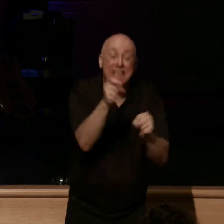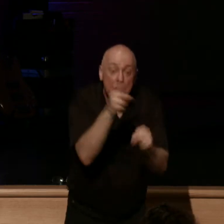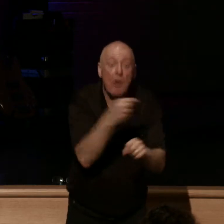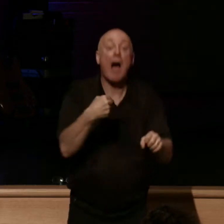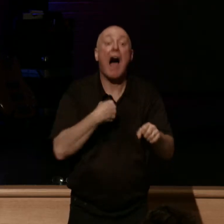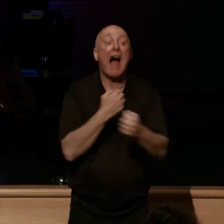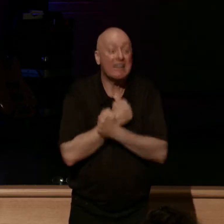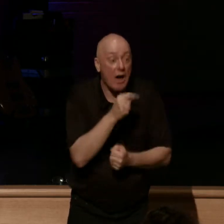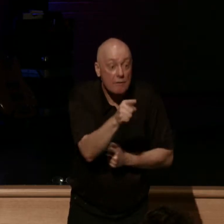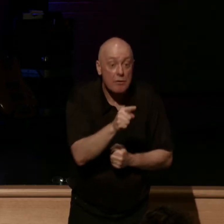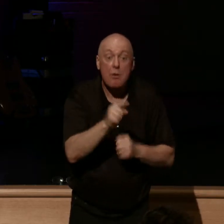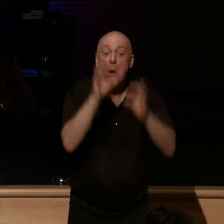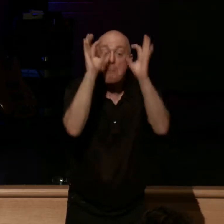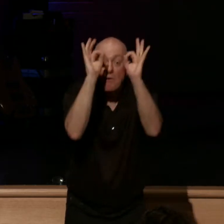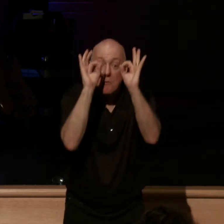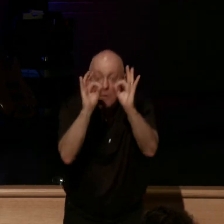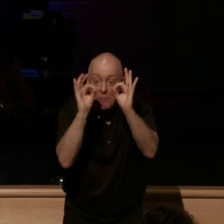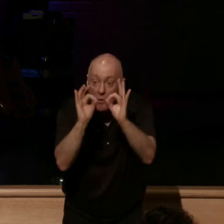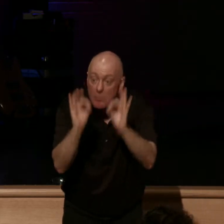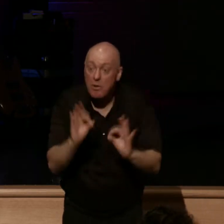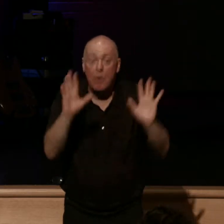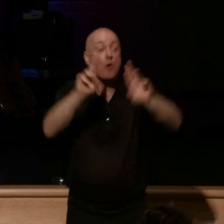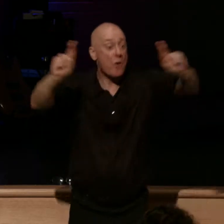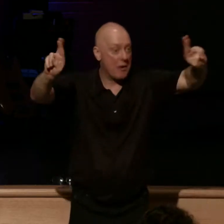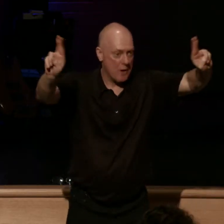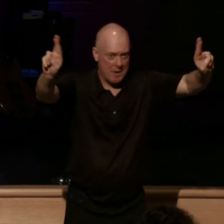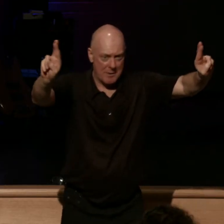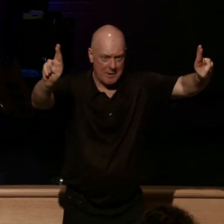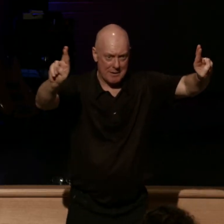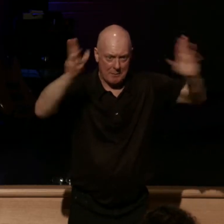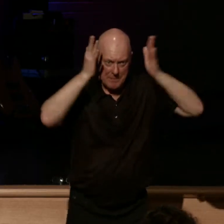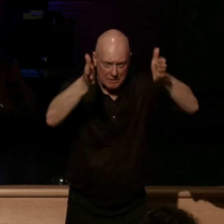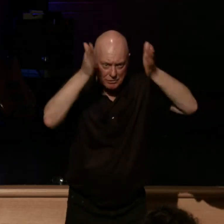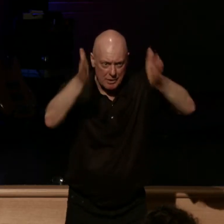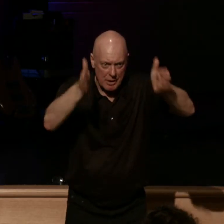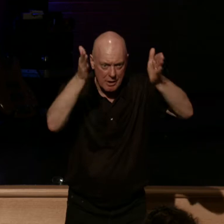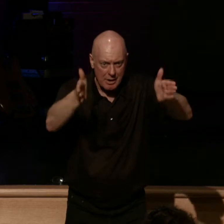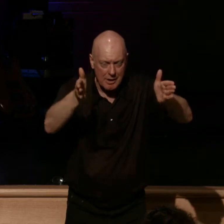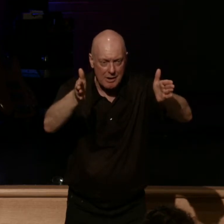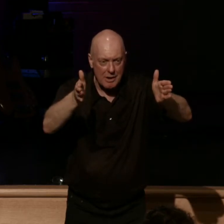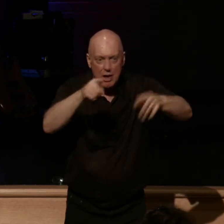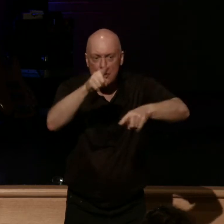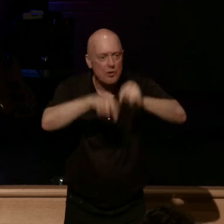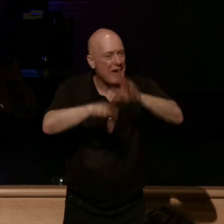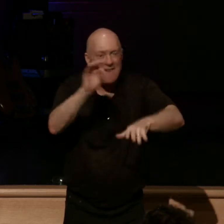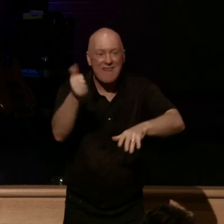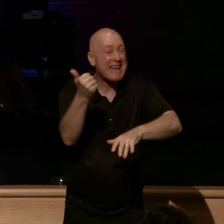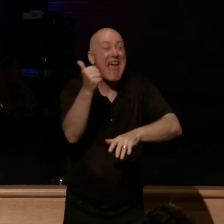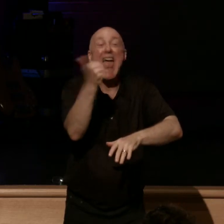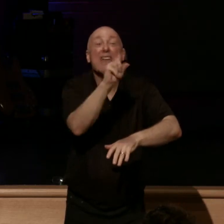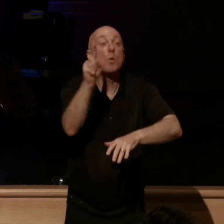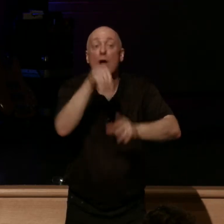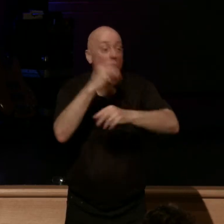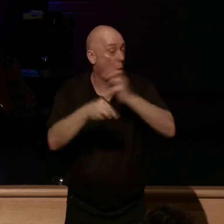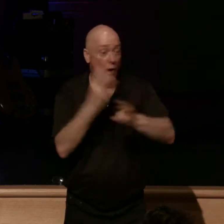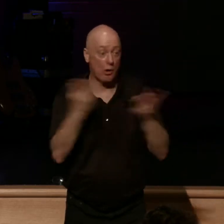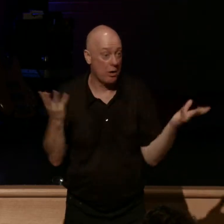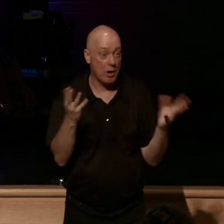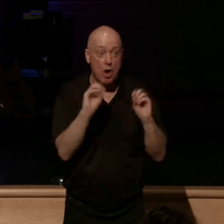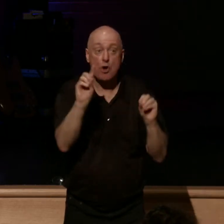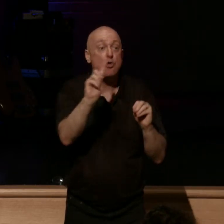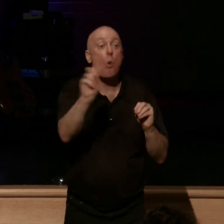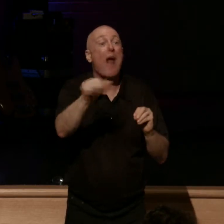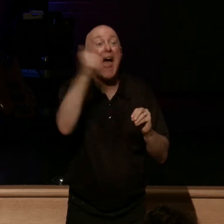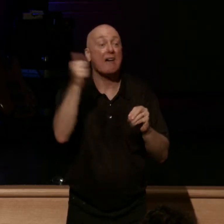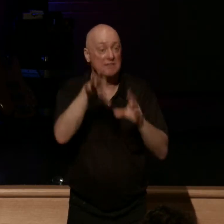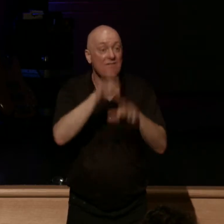love. All perfectly, okay? Listen, ready, loved ones? Listen. You won't find that anywhere in this world. There's nowhere else you